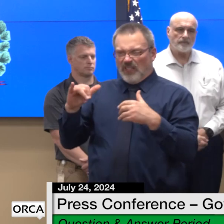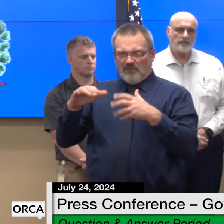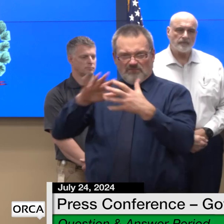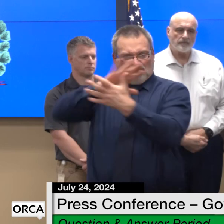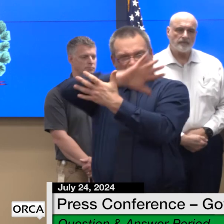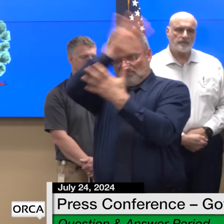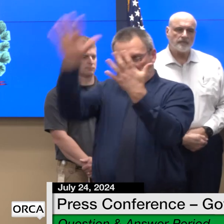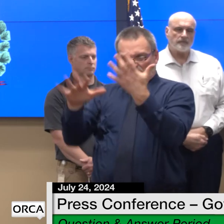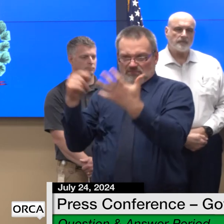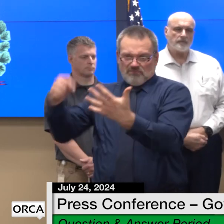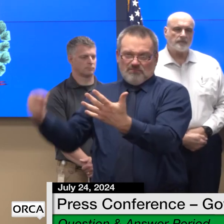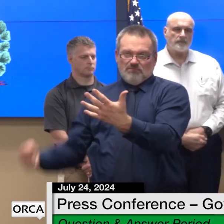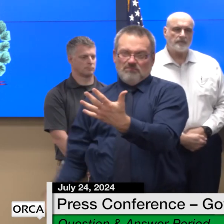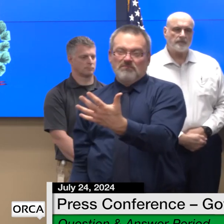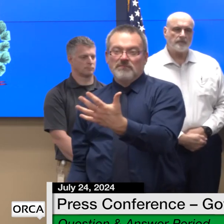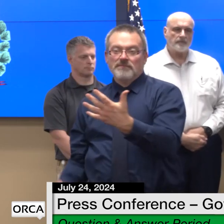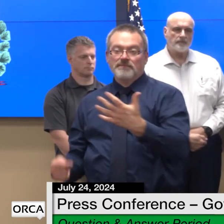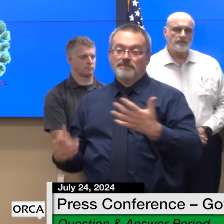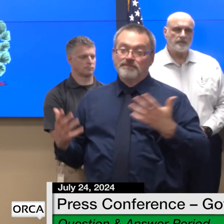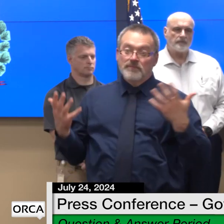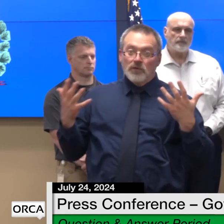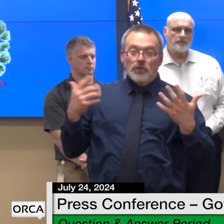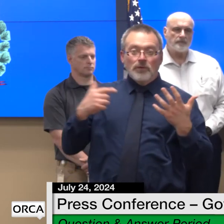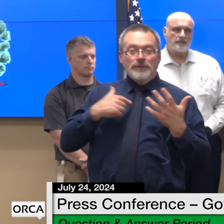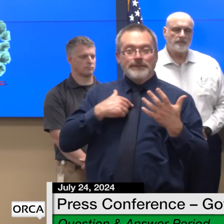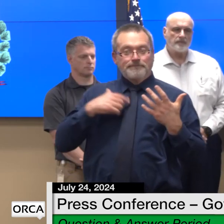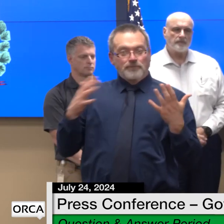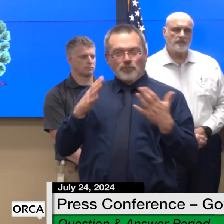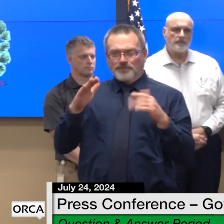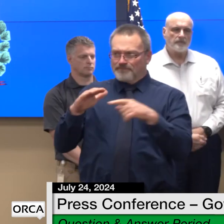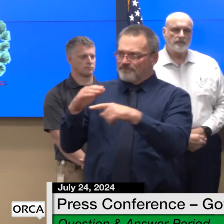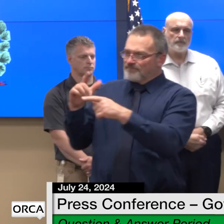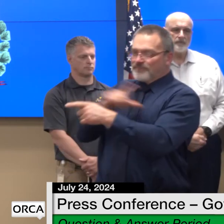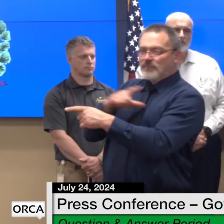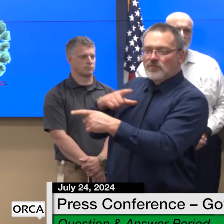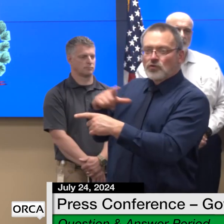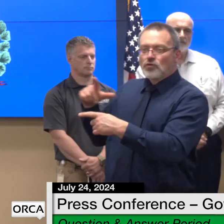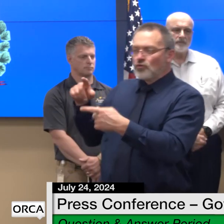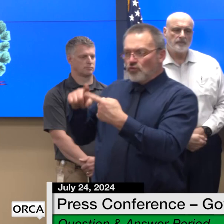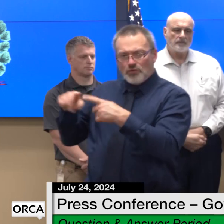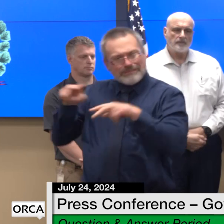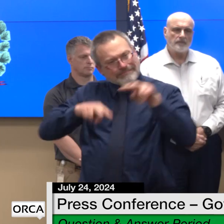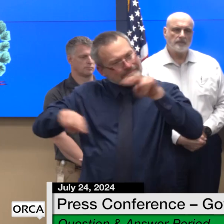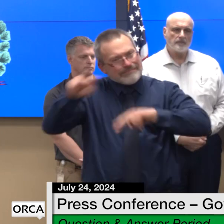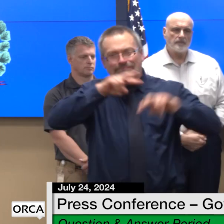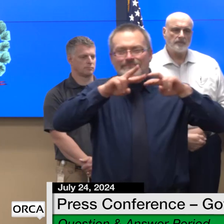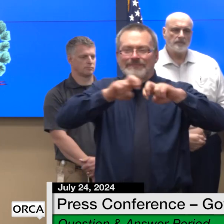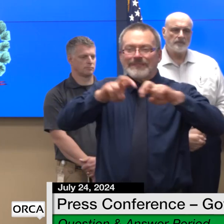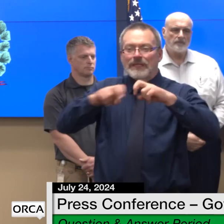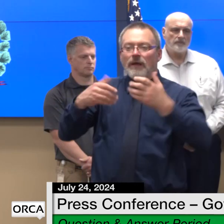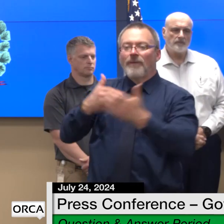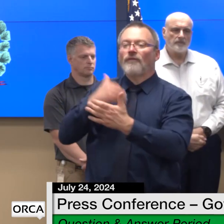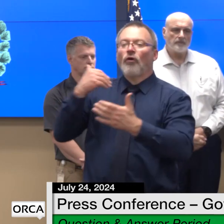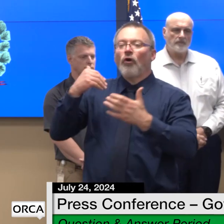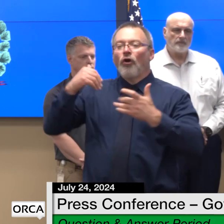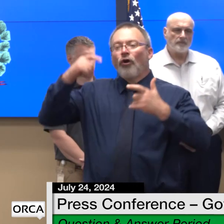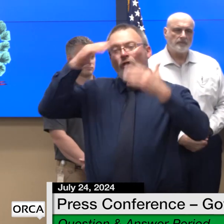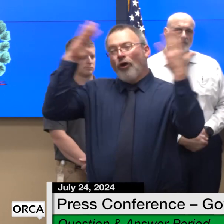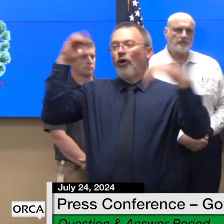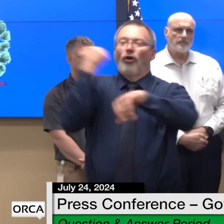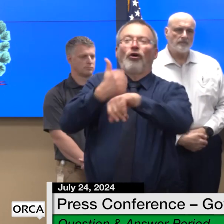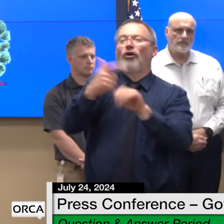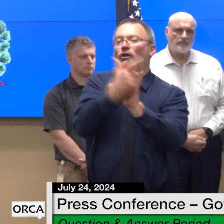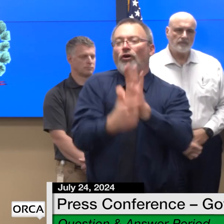information and frankly, one we encourage the legislature to benefit from before plowing ahead with enacting the Clean Heat